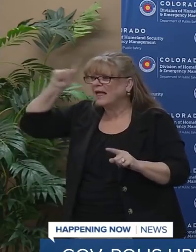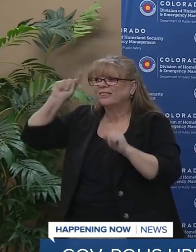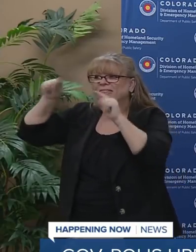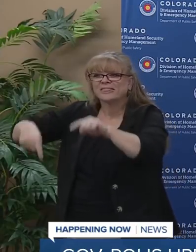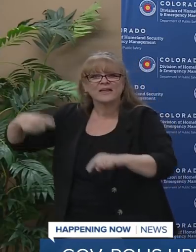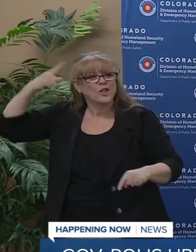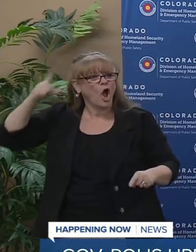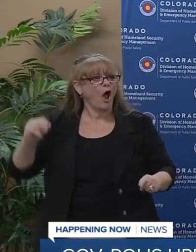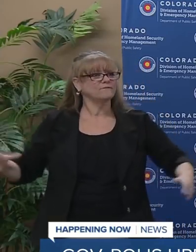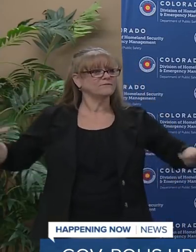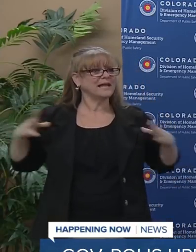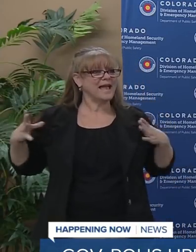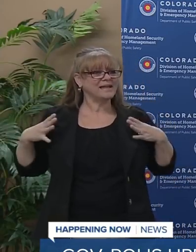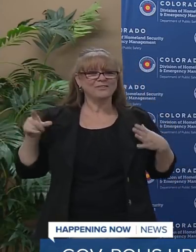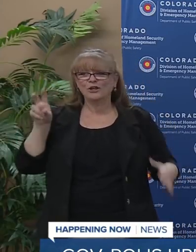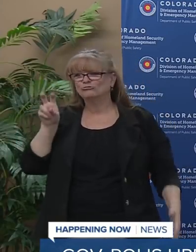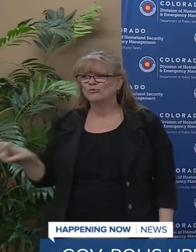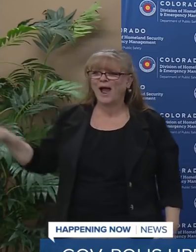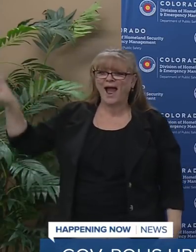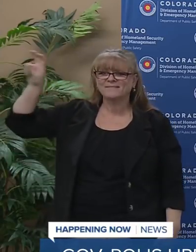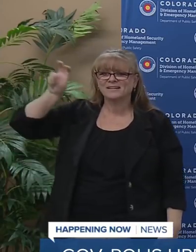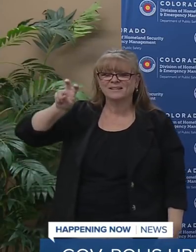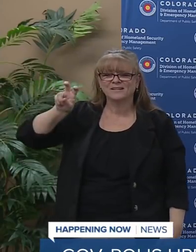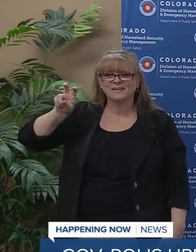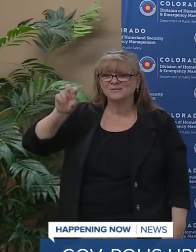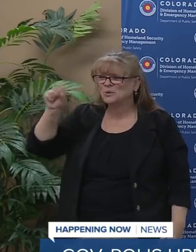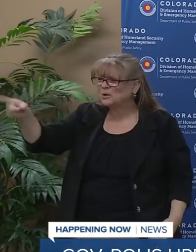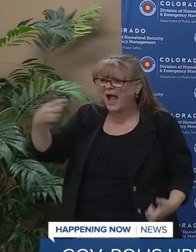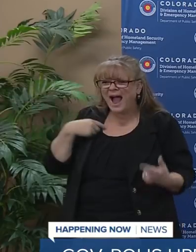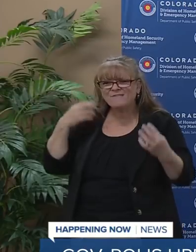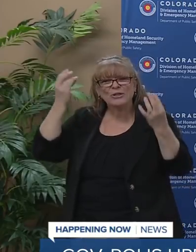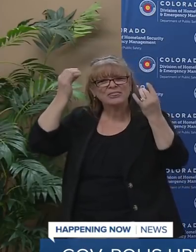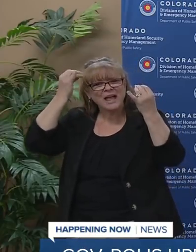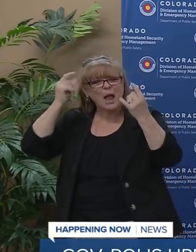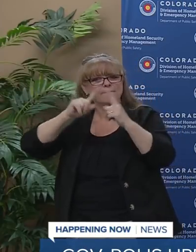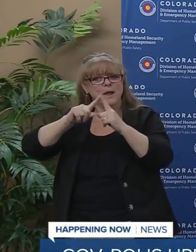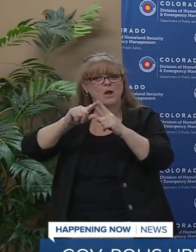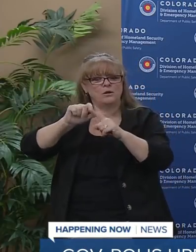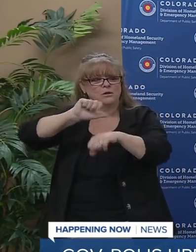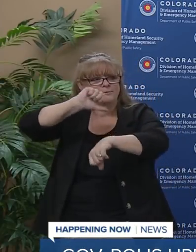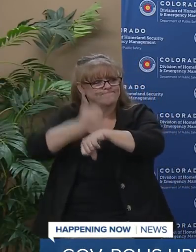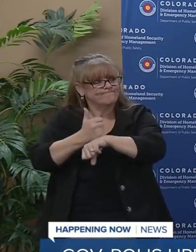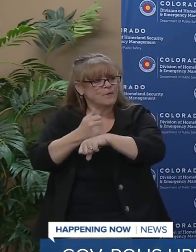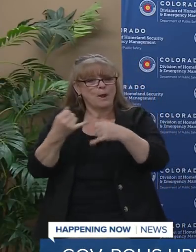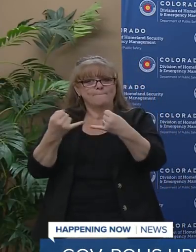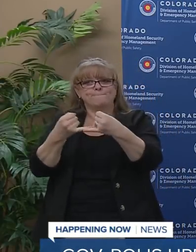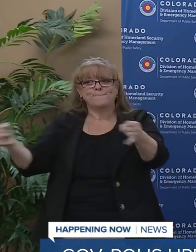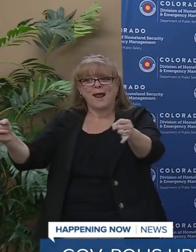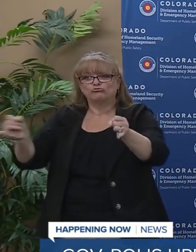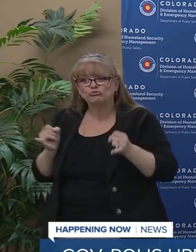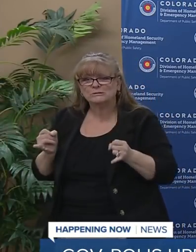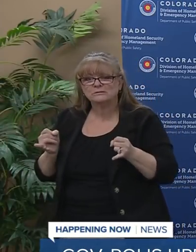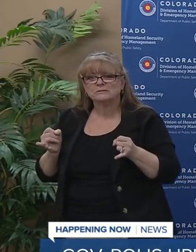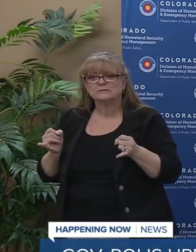if you've thought about saying or doing something stronger to keep people from here, because a lot of people are worried